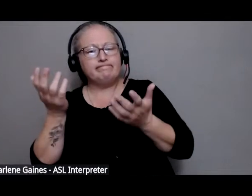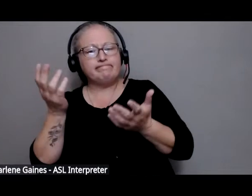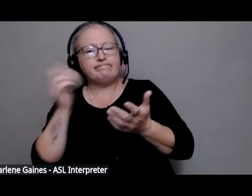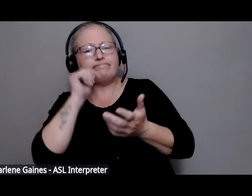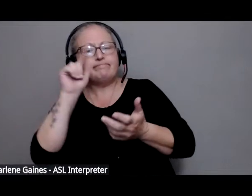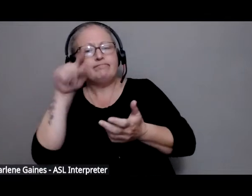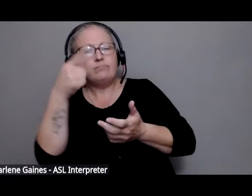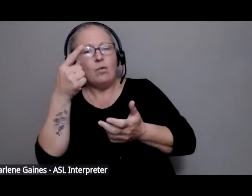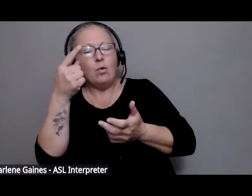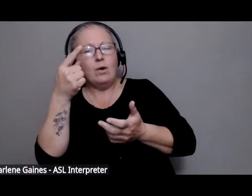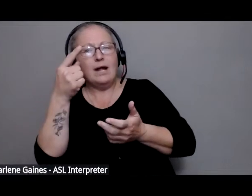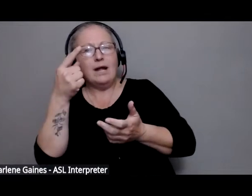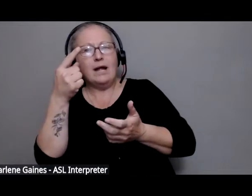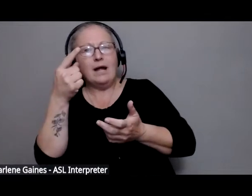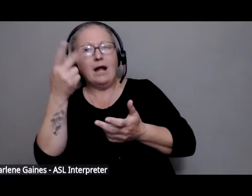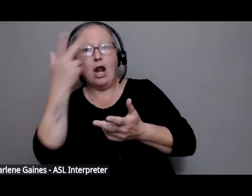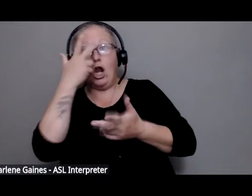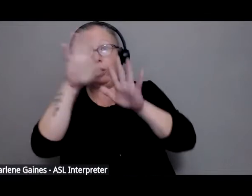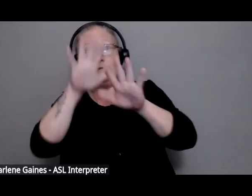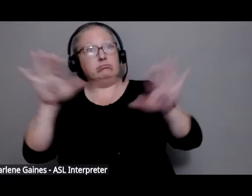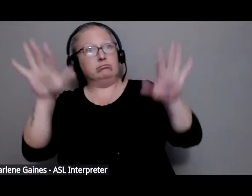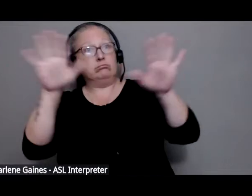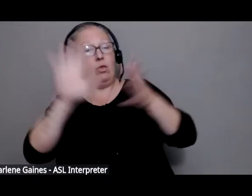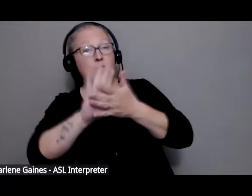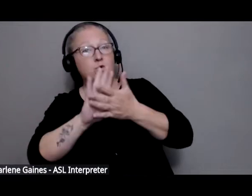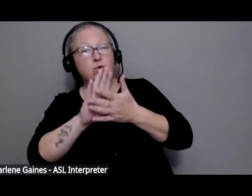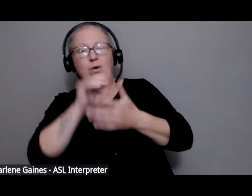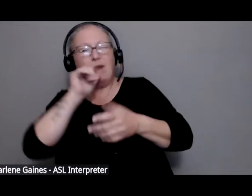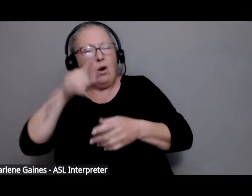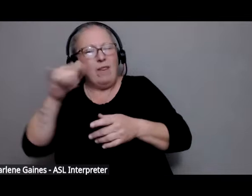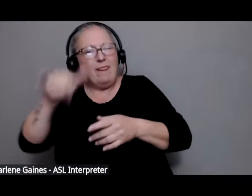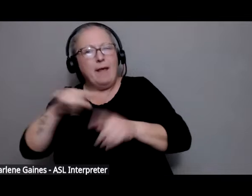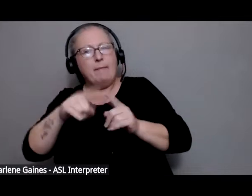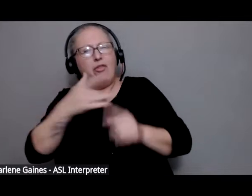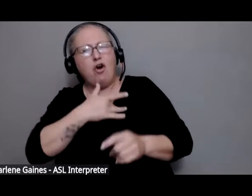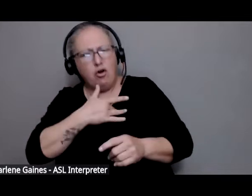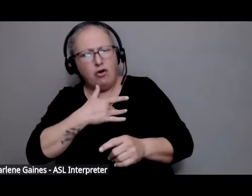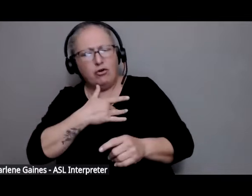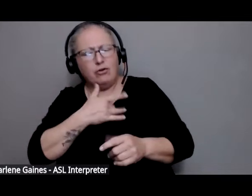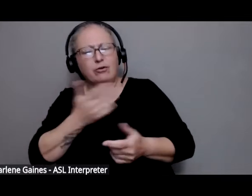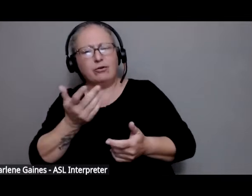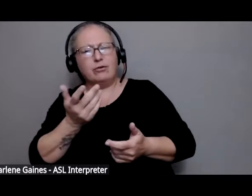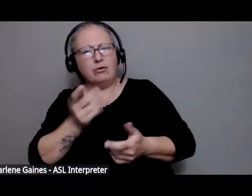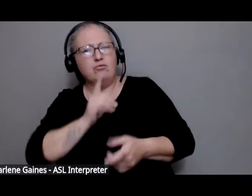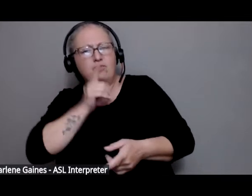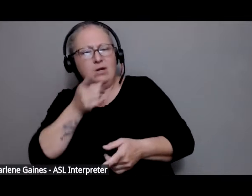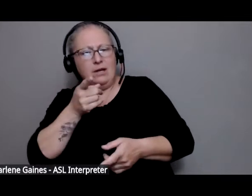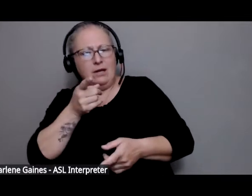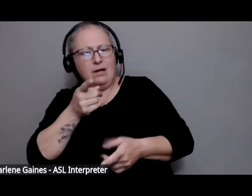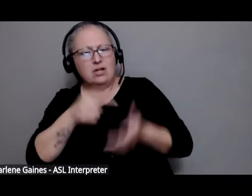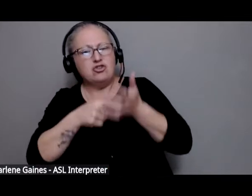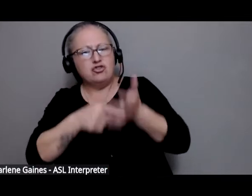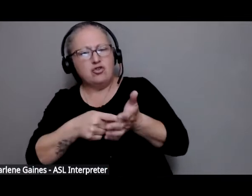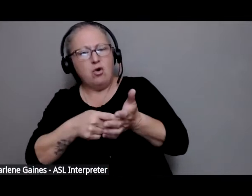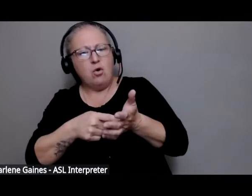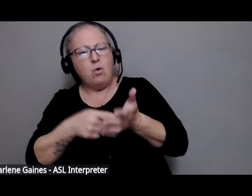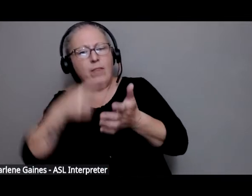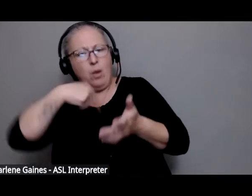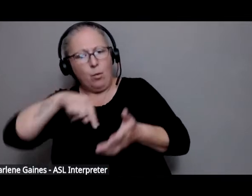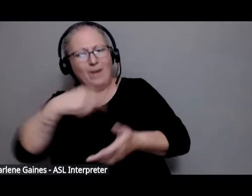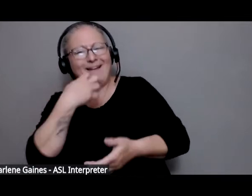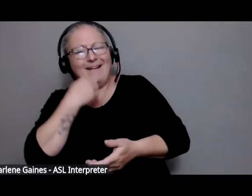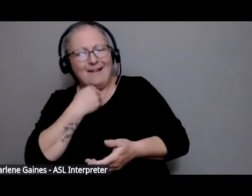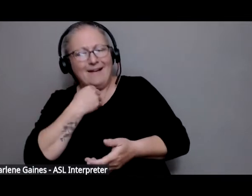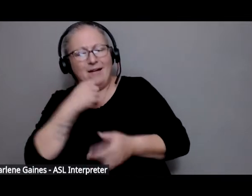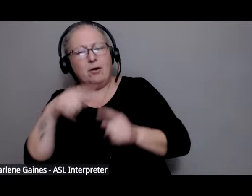the aesthetics of the school, but also just the heart. I think it really does show that we care about